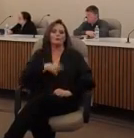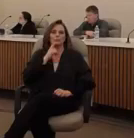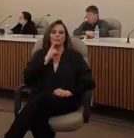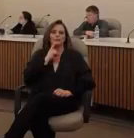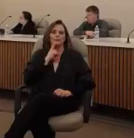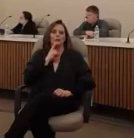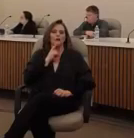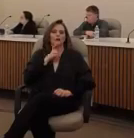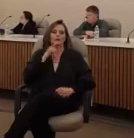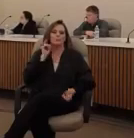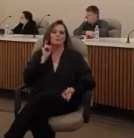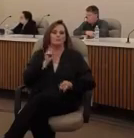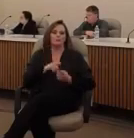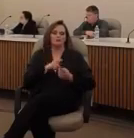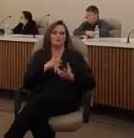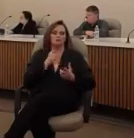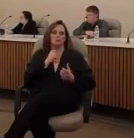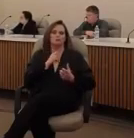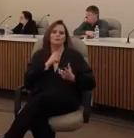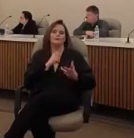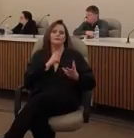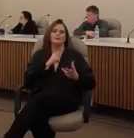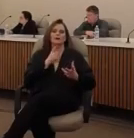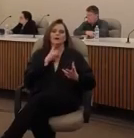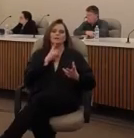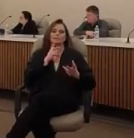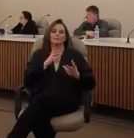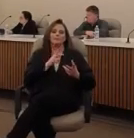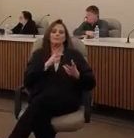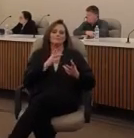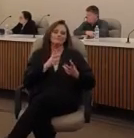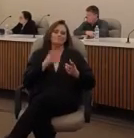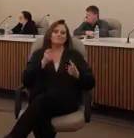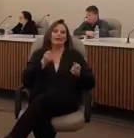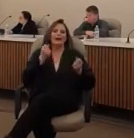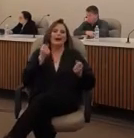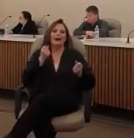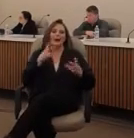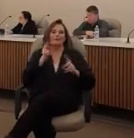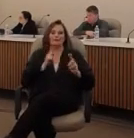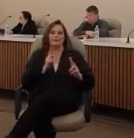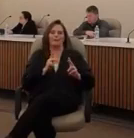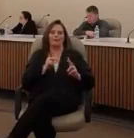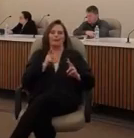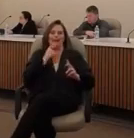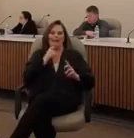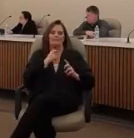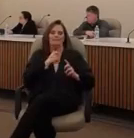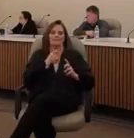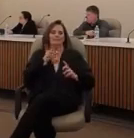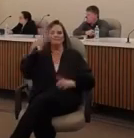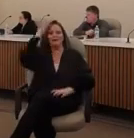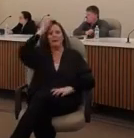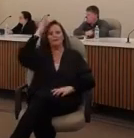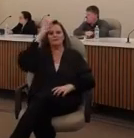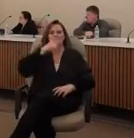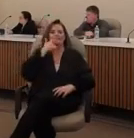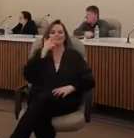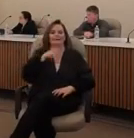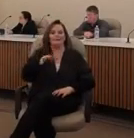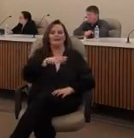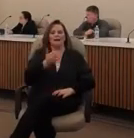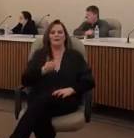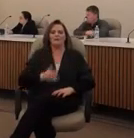to the intensity of the operation of the site. Let's see. I think I gave you a rundown